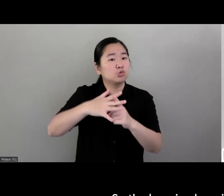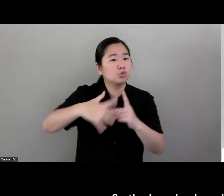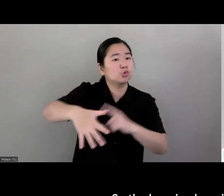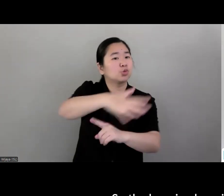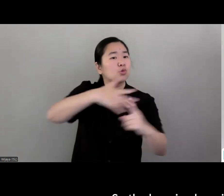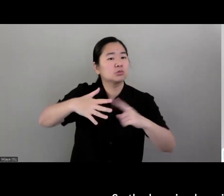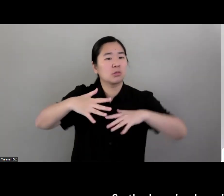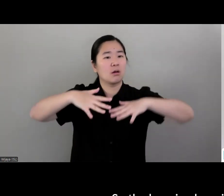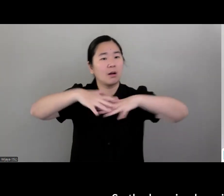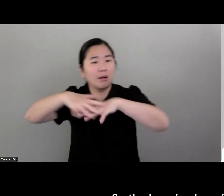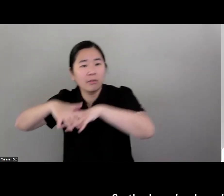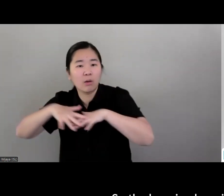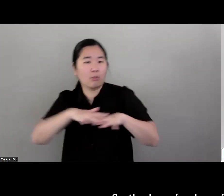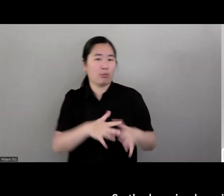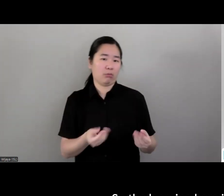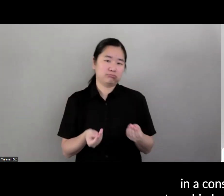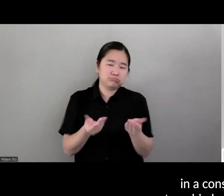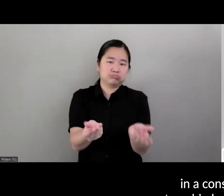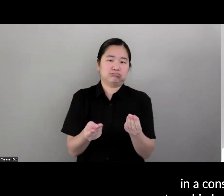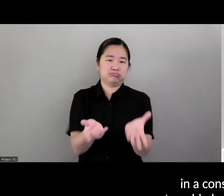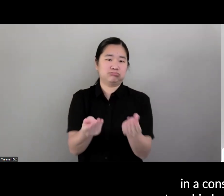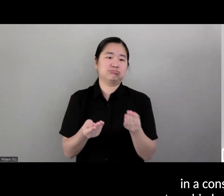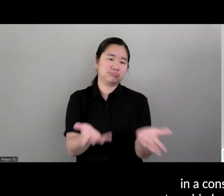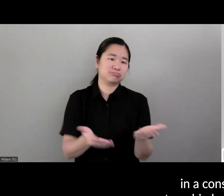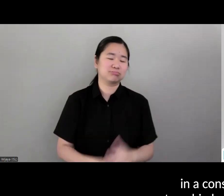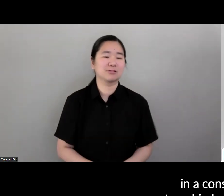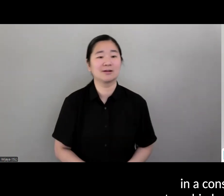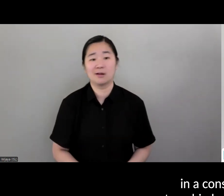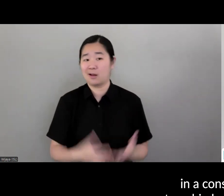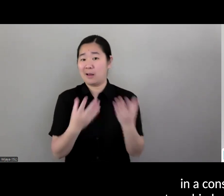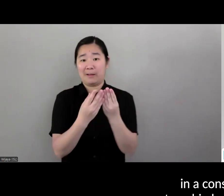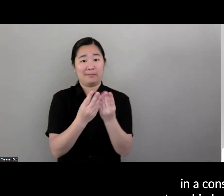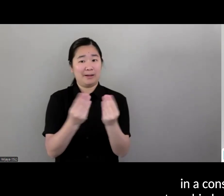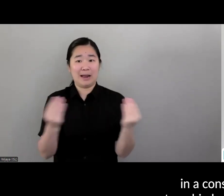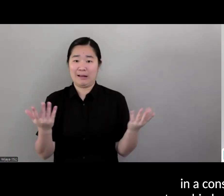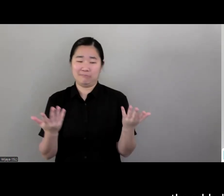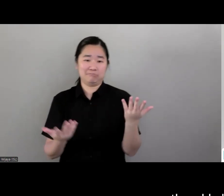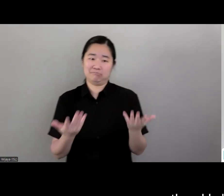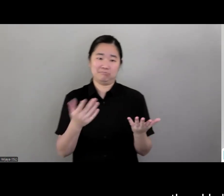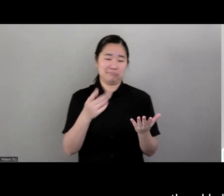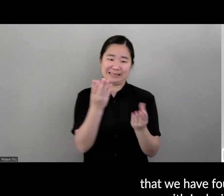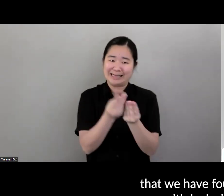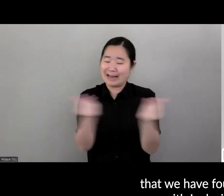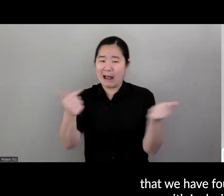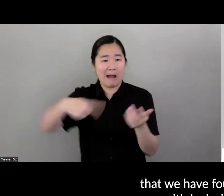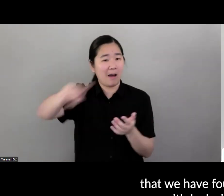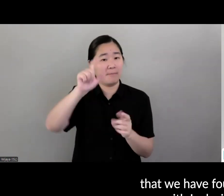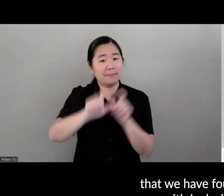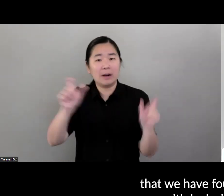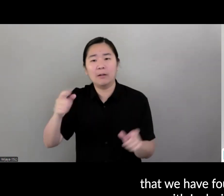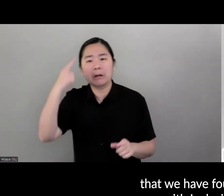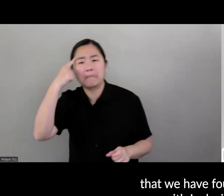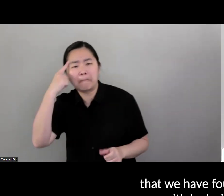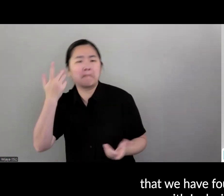So the learning here is that while working in a consortium partnership has advantages, The added strength that we have found of